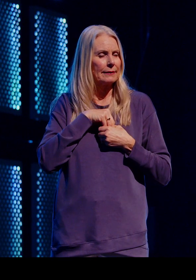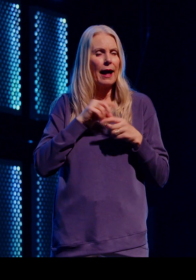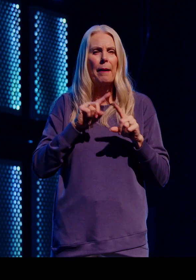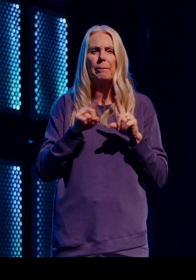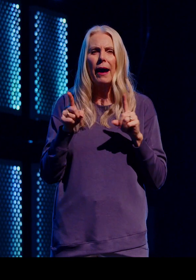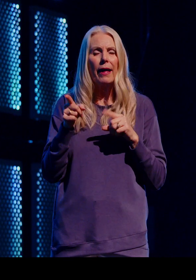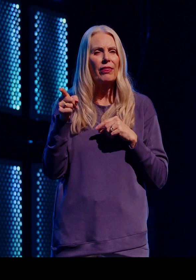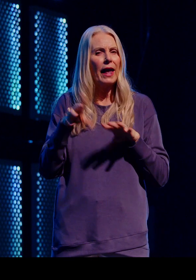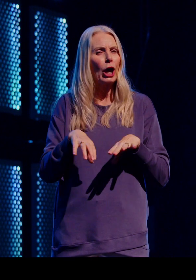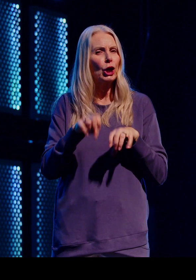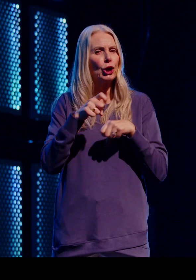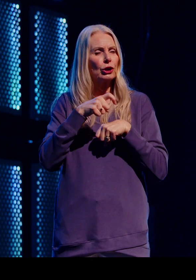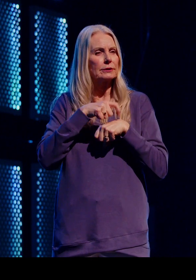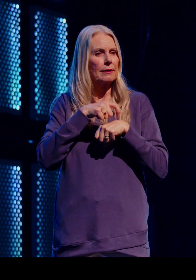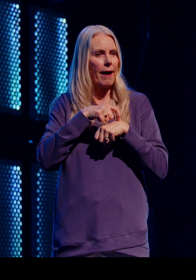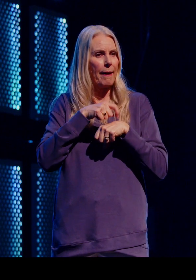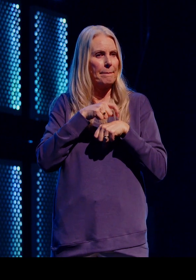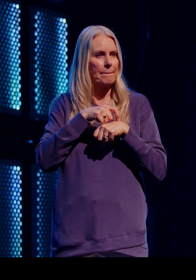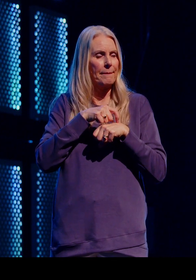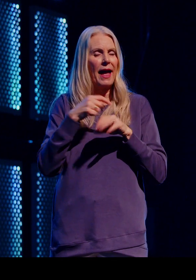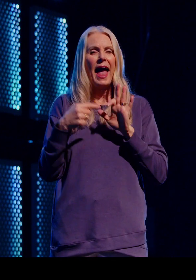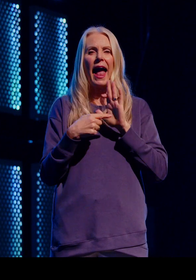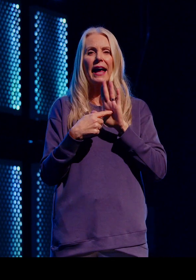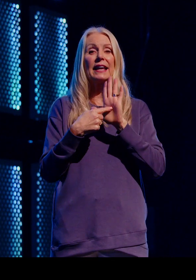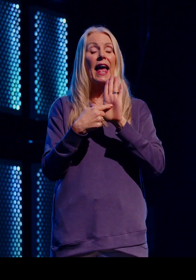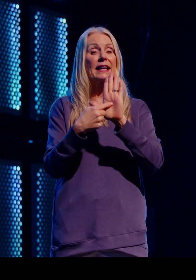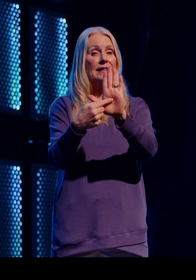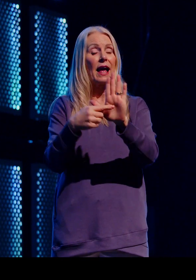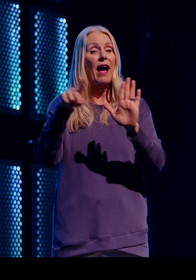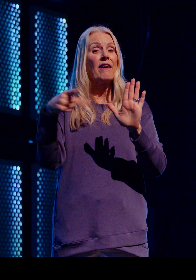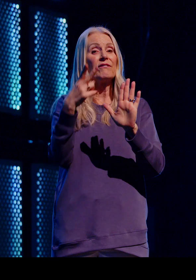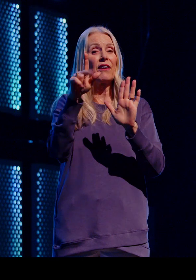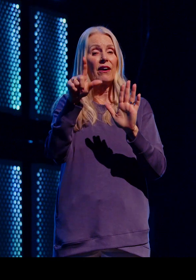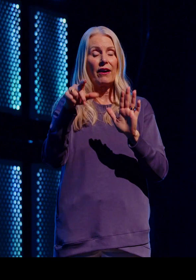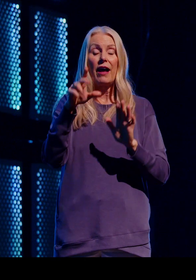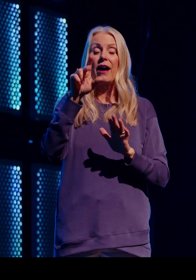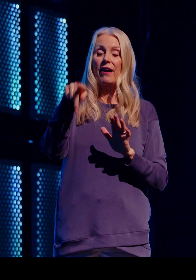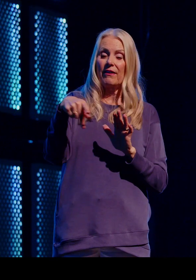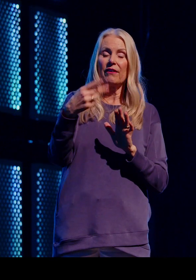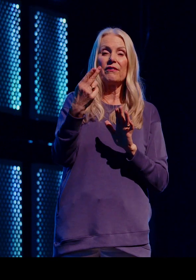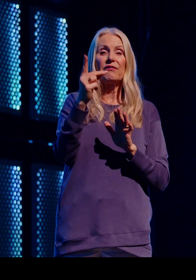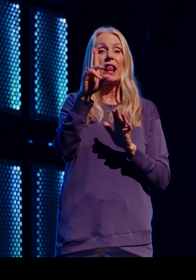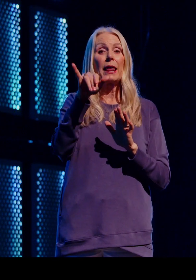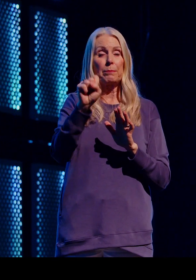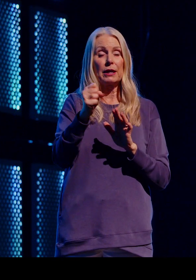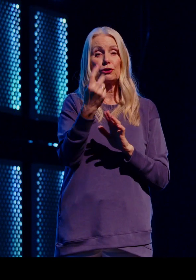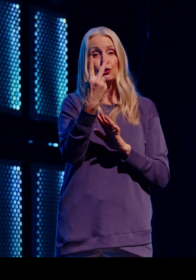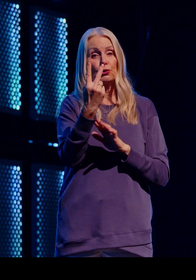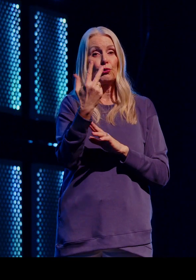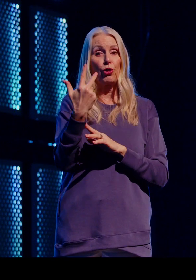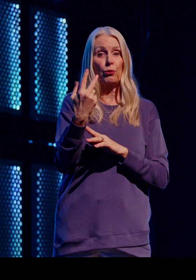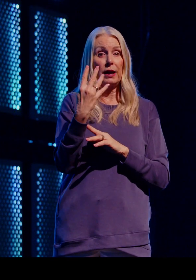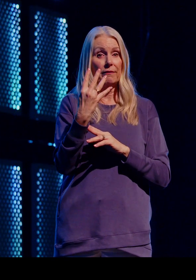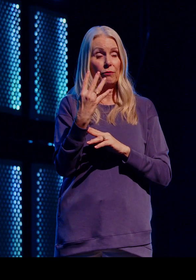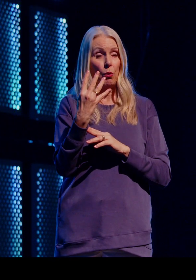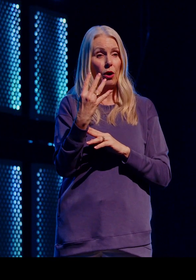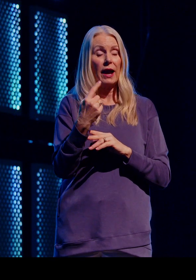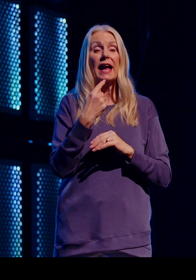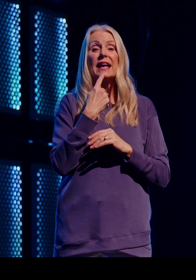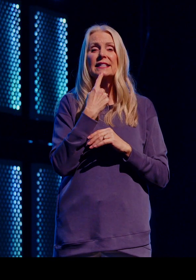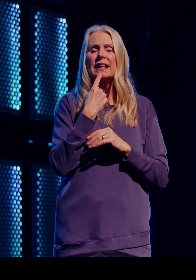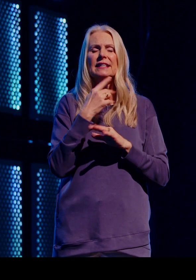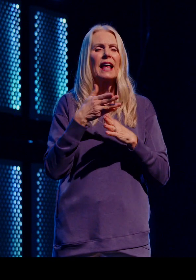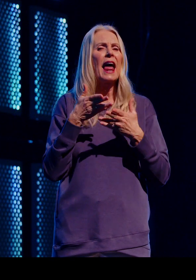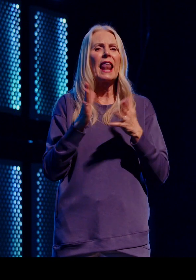their time, and they exemplified Philippians 2:3-4 that says, that